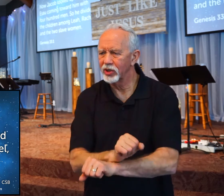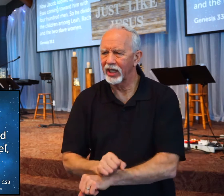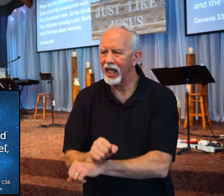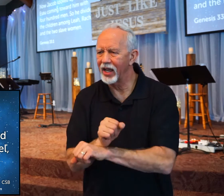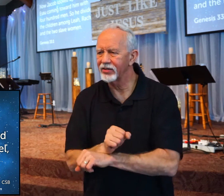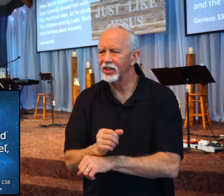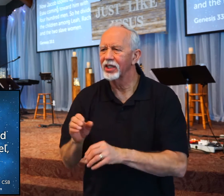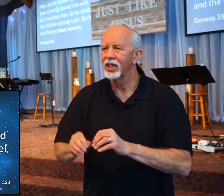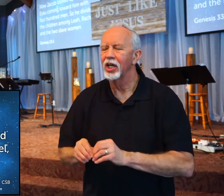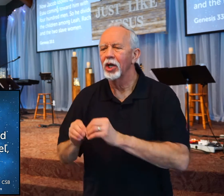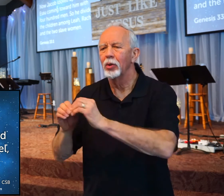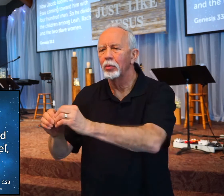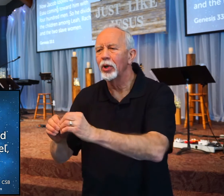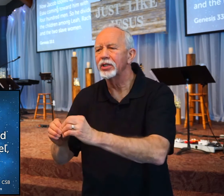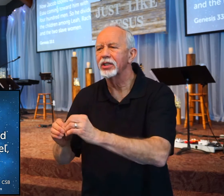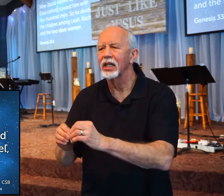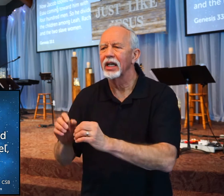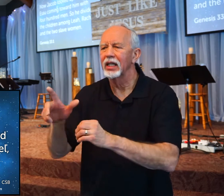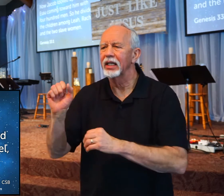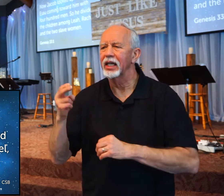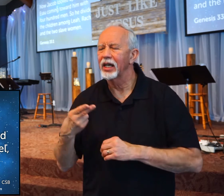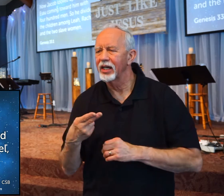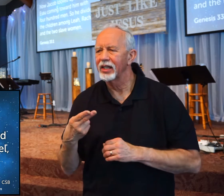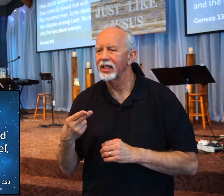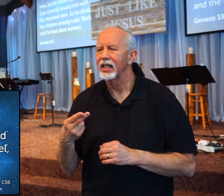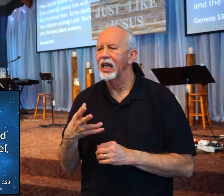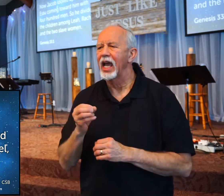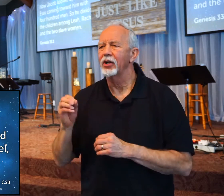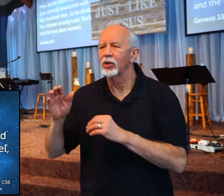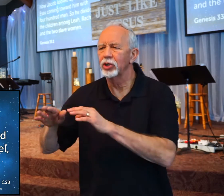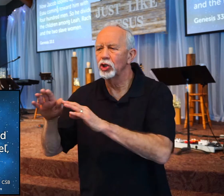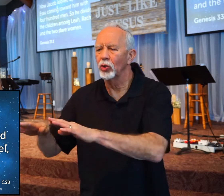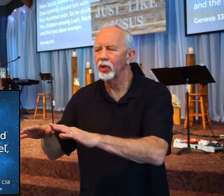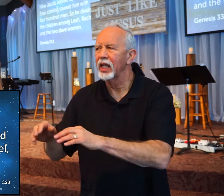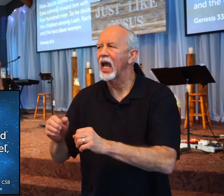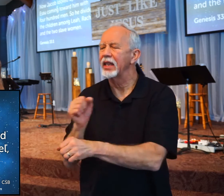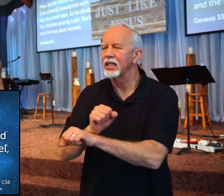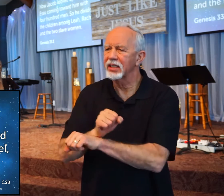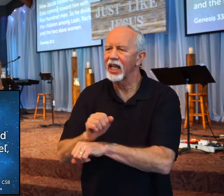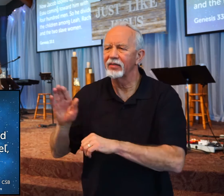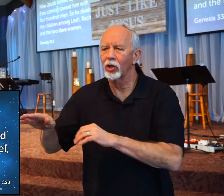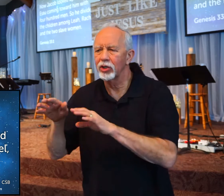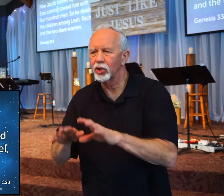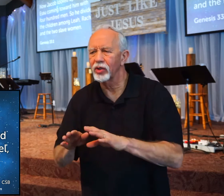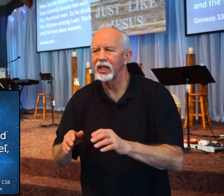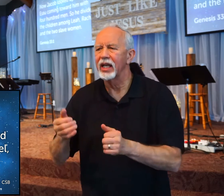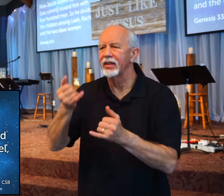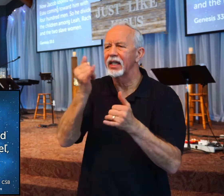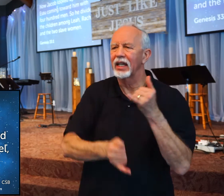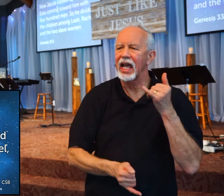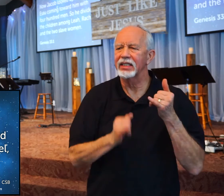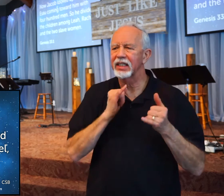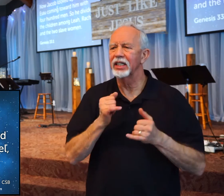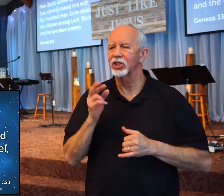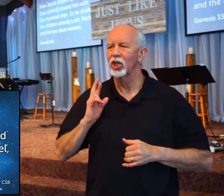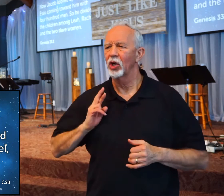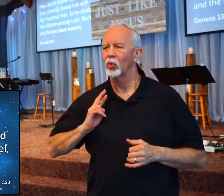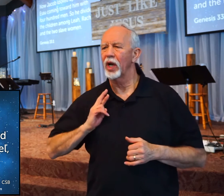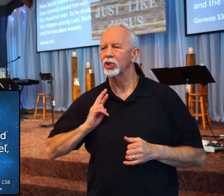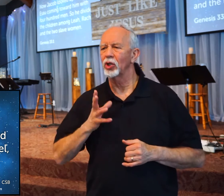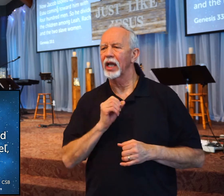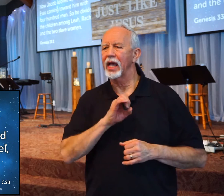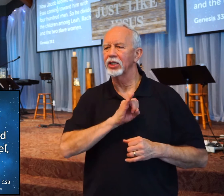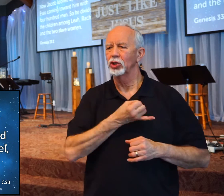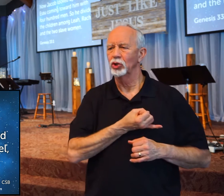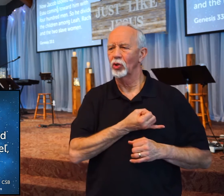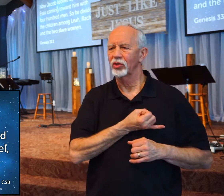children first, Leah and her children next, and who's last? Rachel and Joseph. Benjamin hasn't been